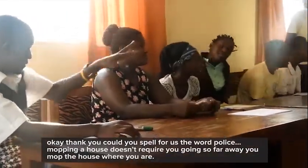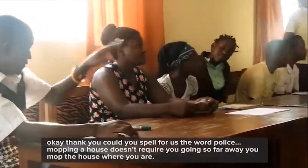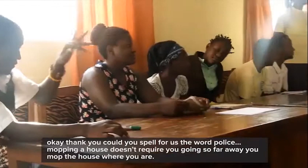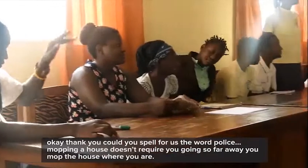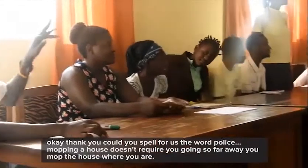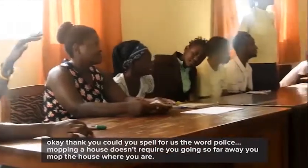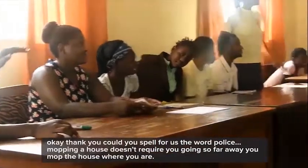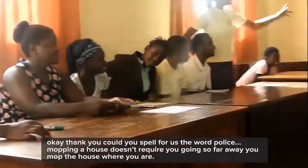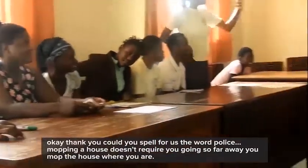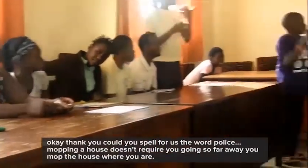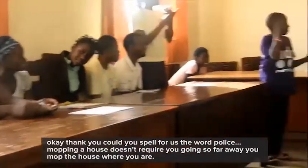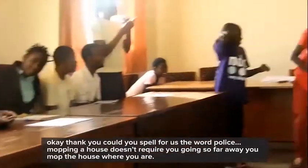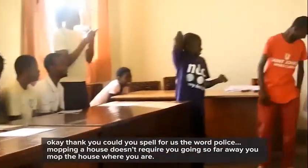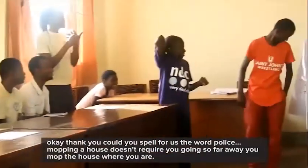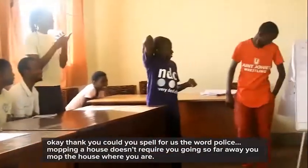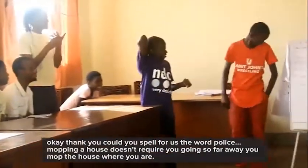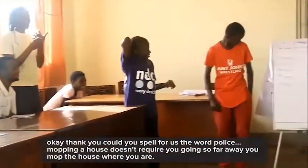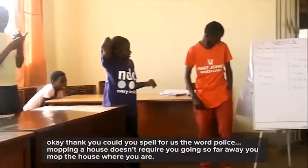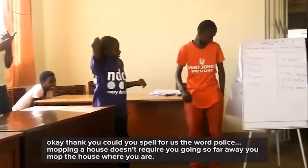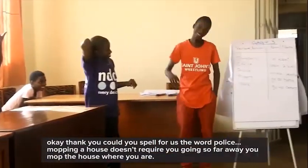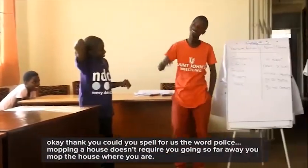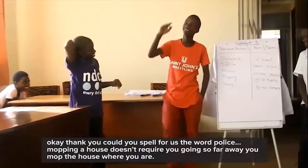far away. You mop a house where you are.